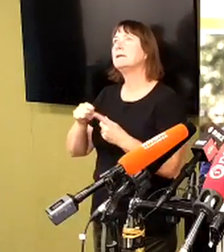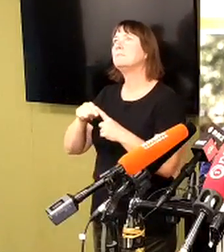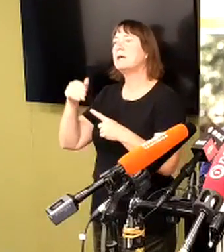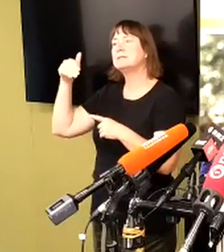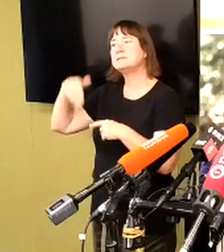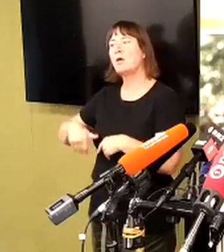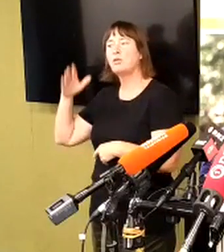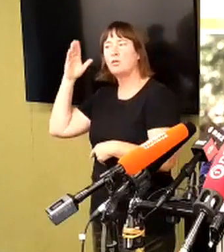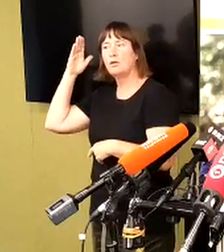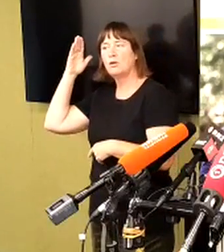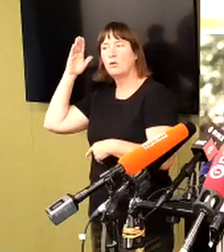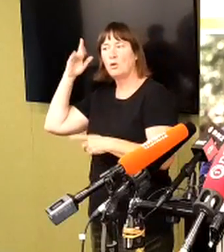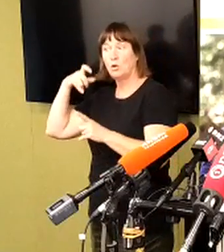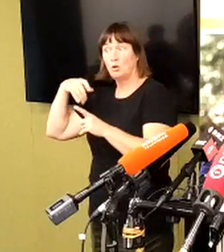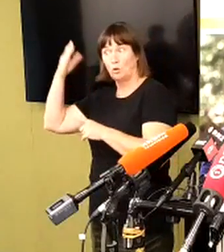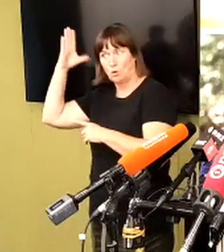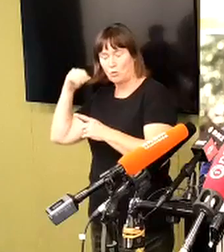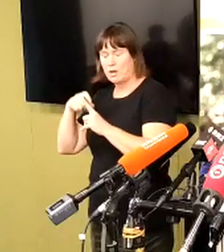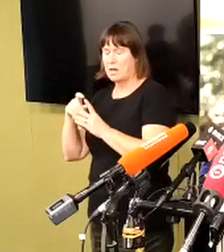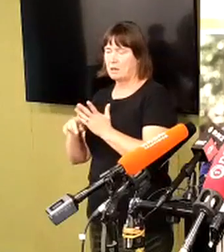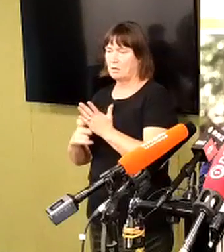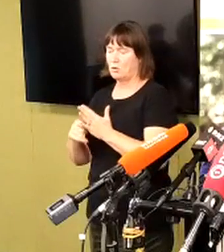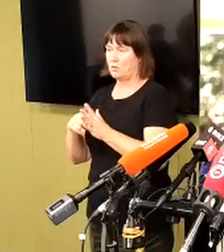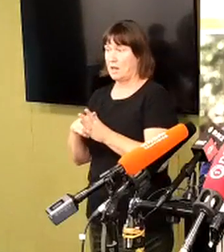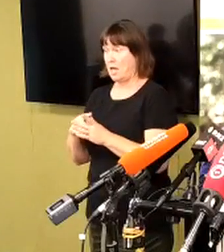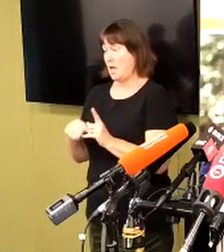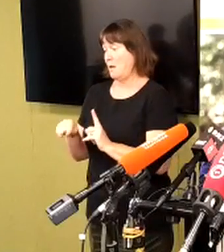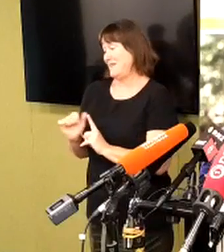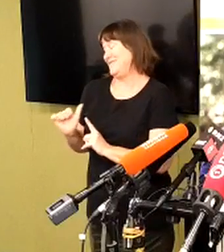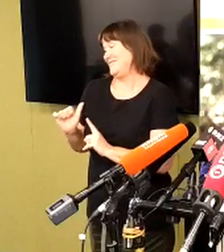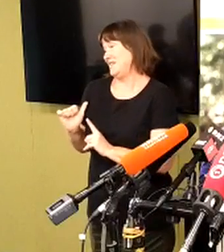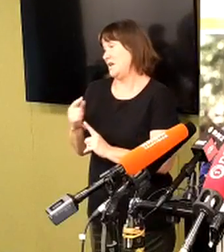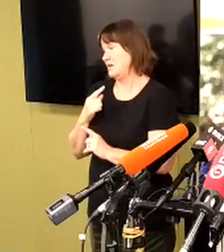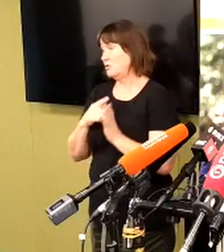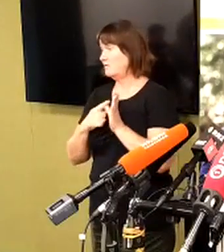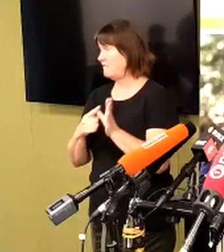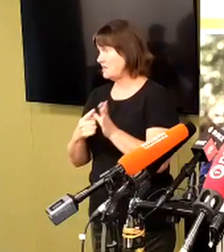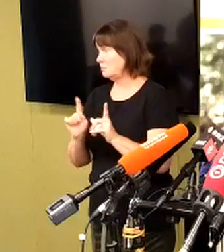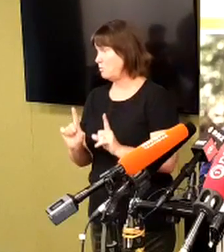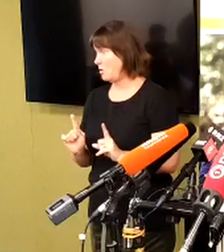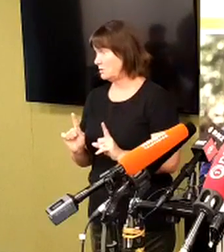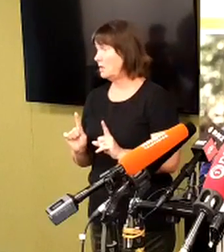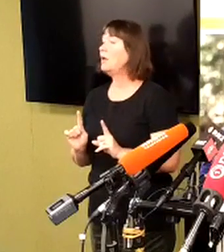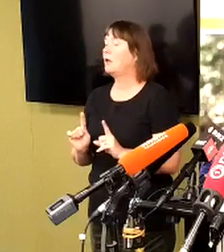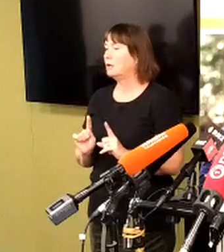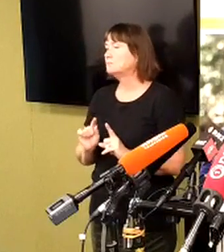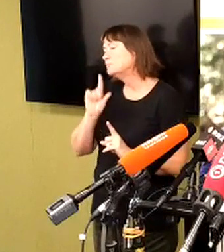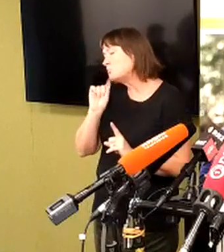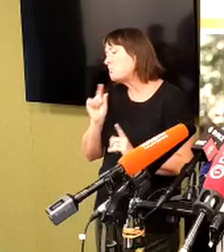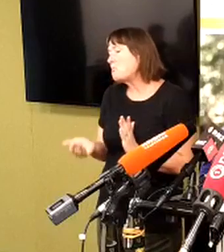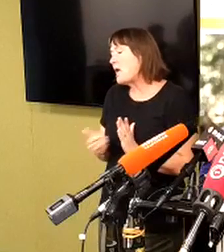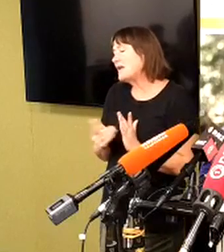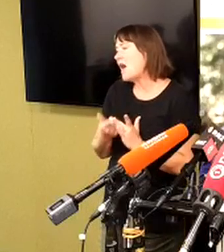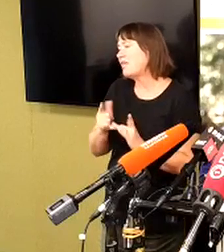Korea. We've got additional advice just yesterday from our technical advisory group about whether we should be adding other